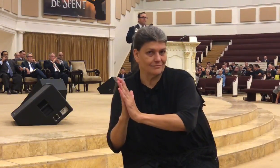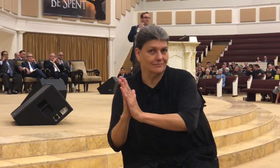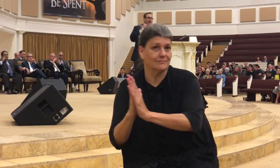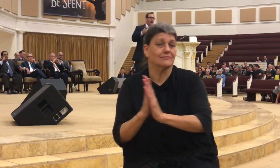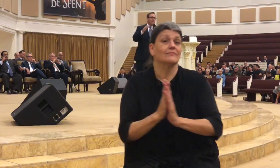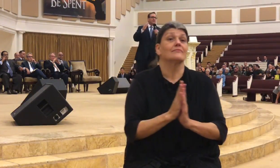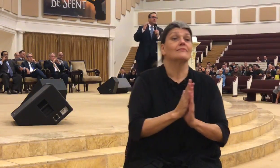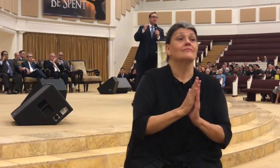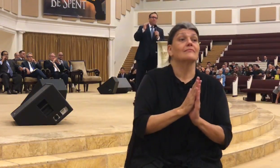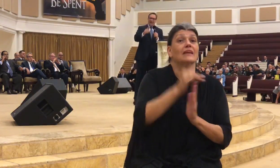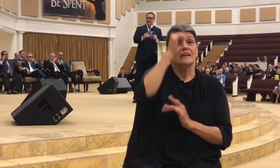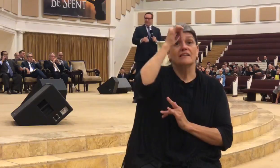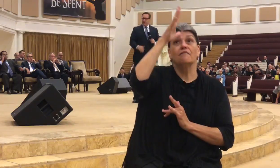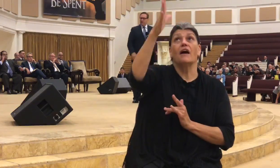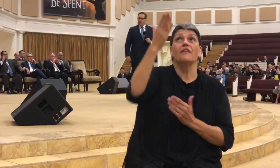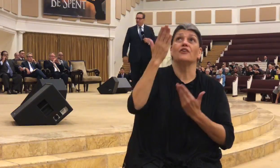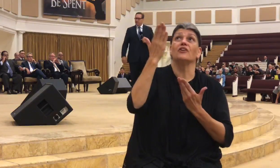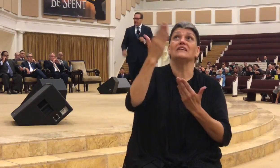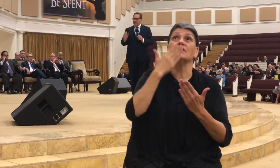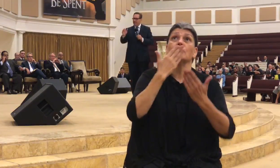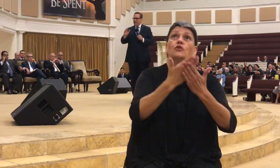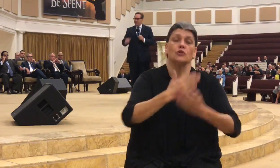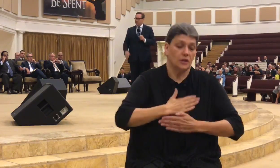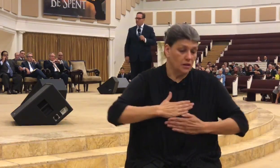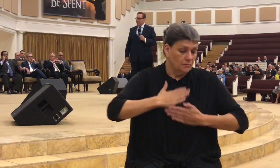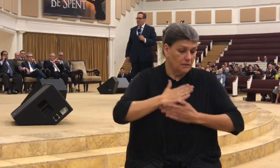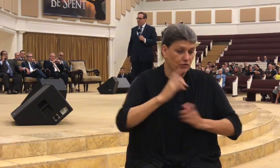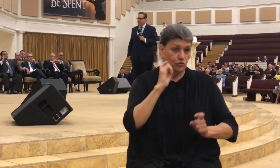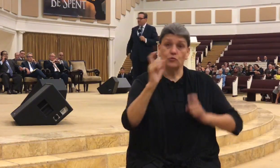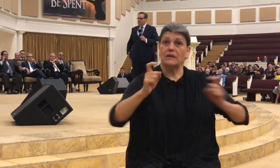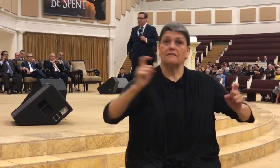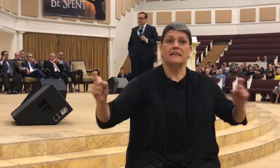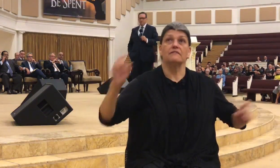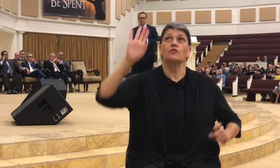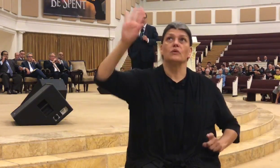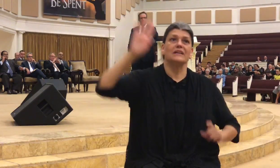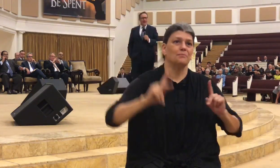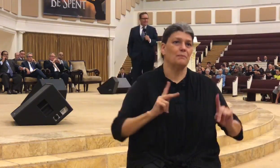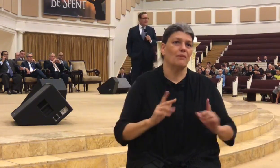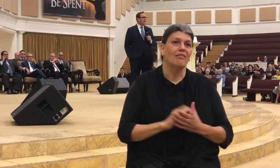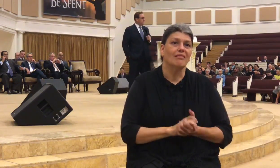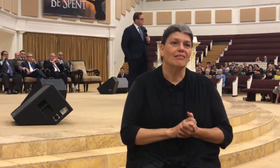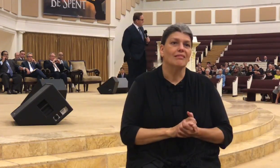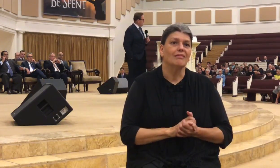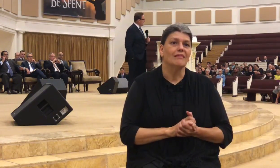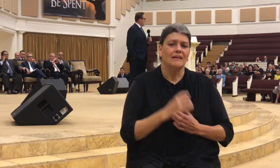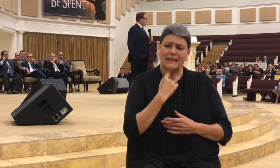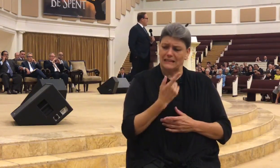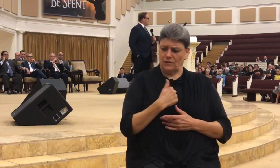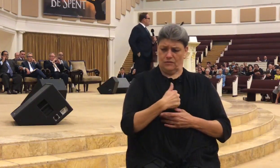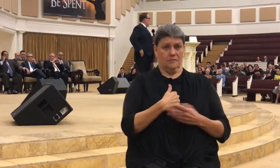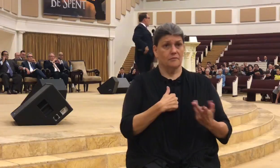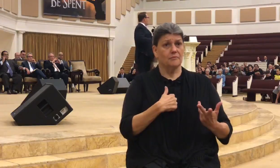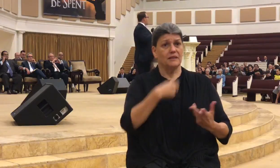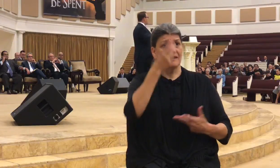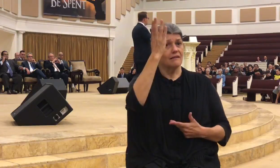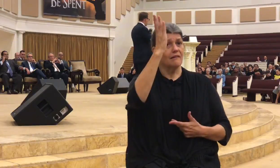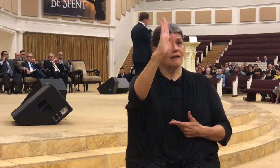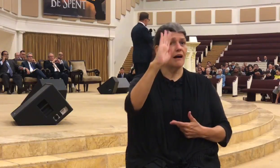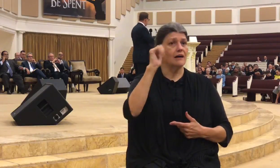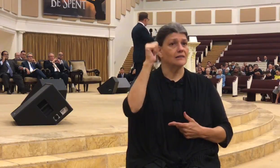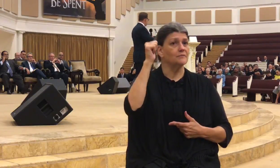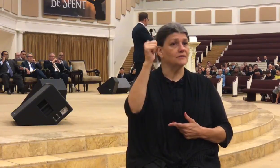And it is the Father's good pleasure to give gifts to his people. That tells me that God